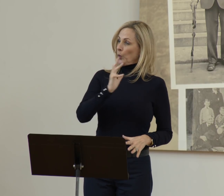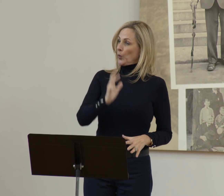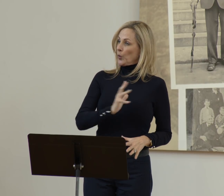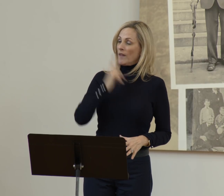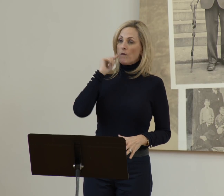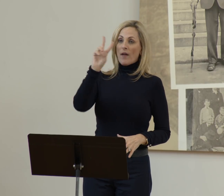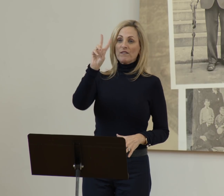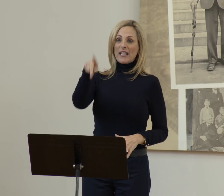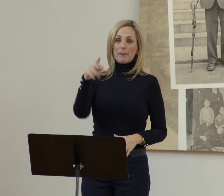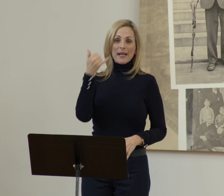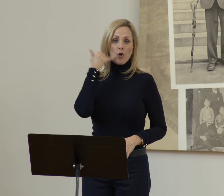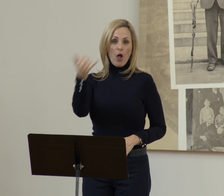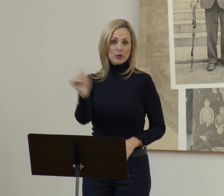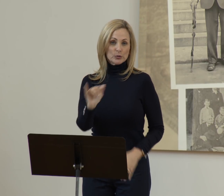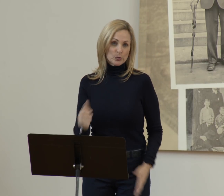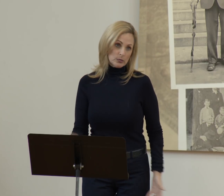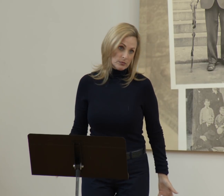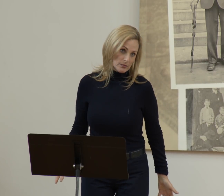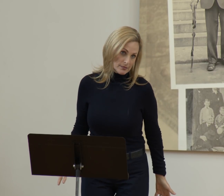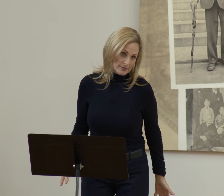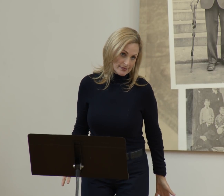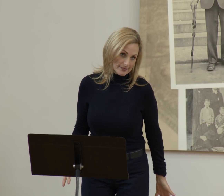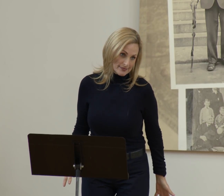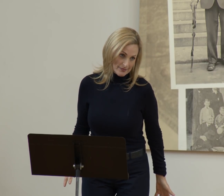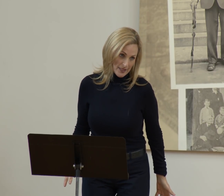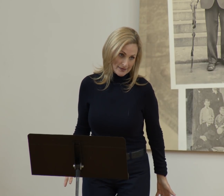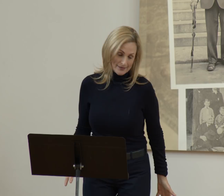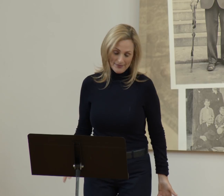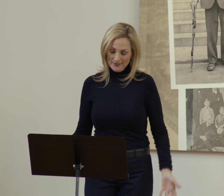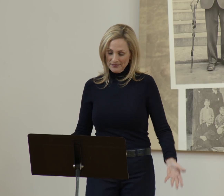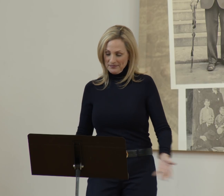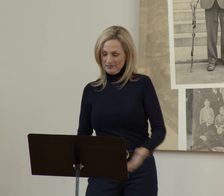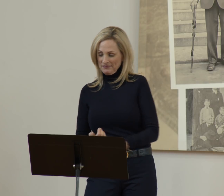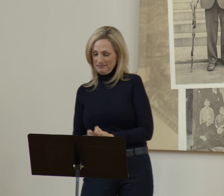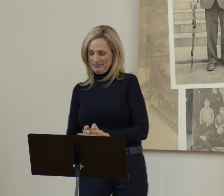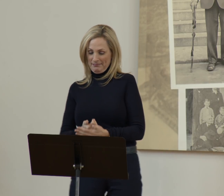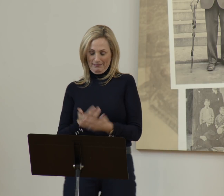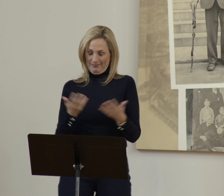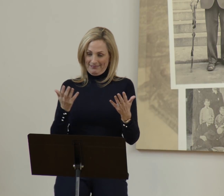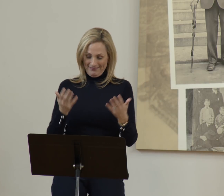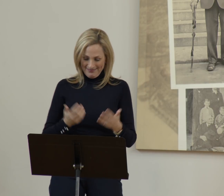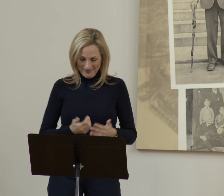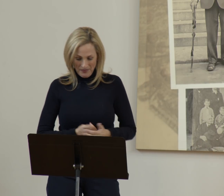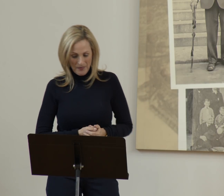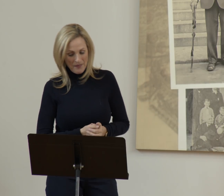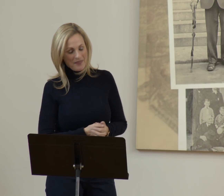was incomparable. He would even dress up for his VP calls.